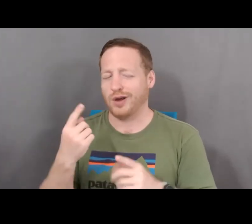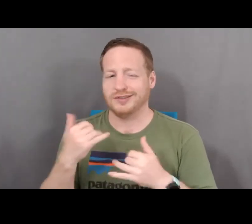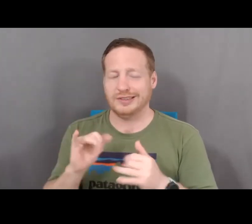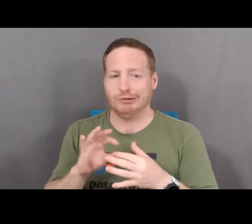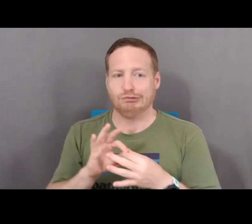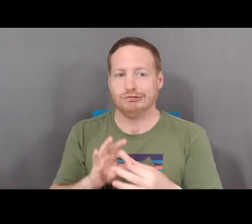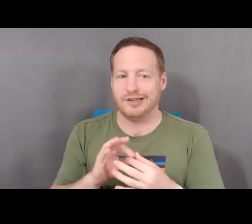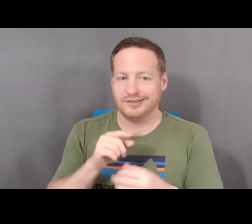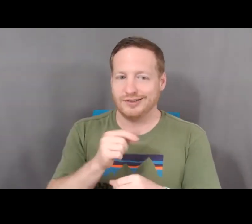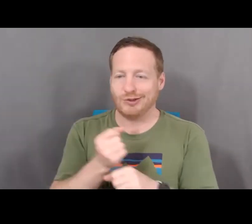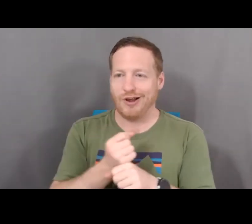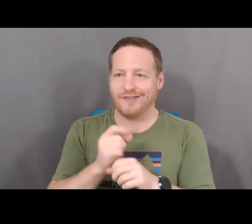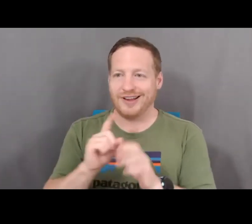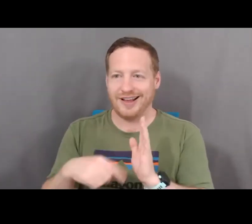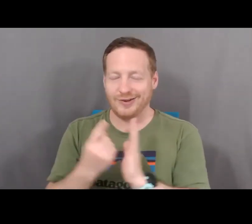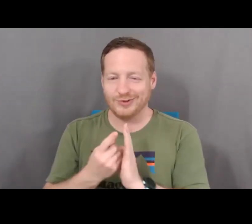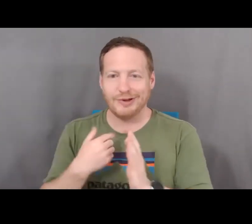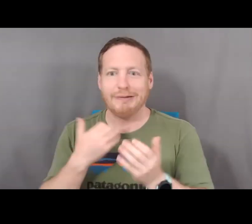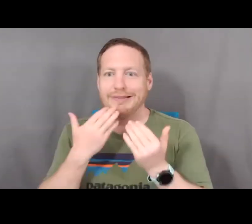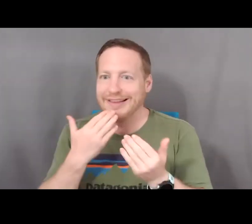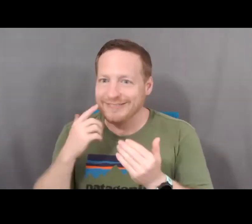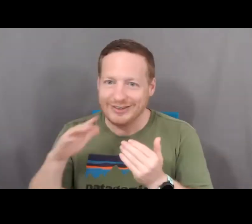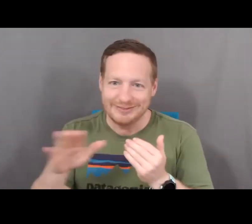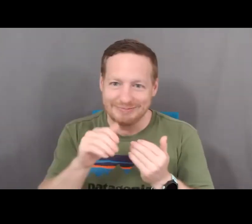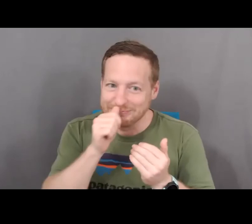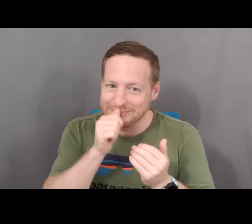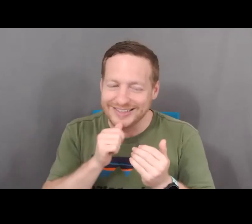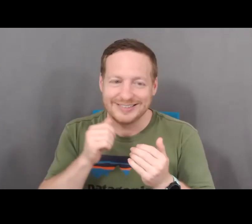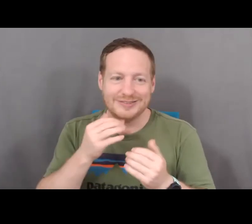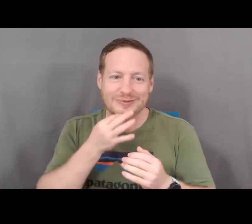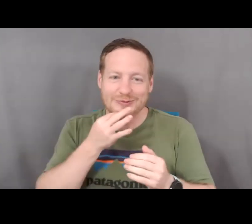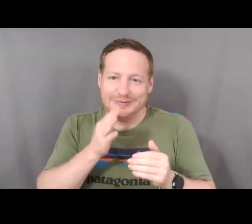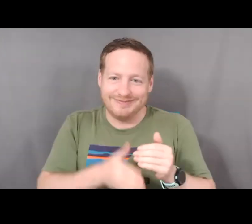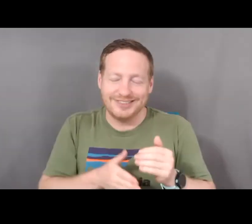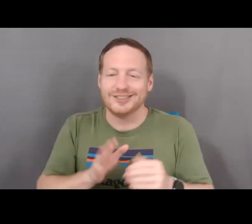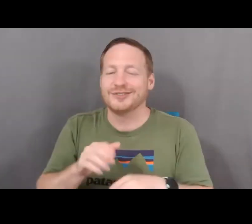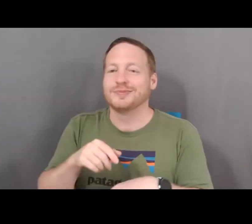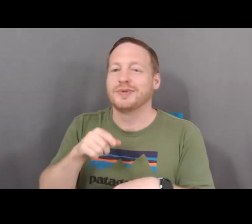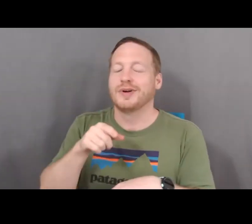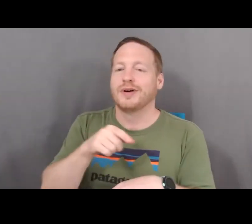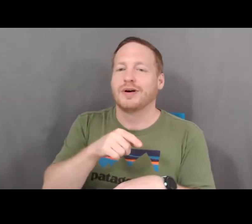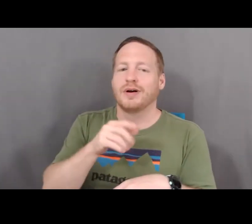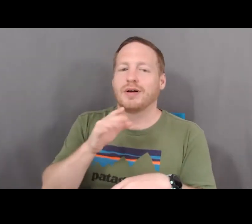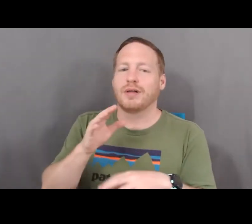And the other is still related to the coffee hour. And thank you for your patience with this long meeting. We'll be over